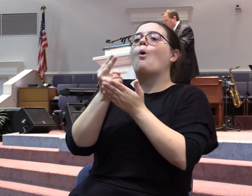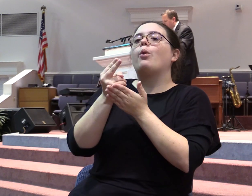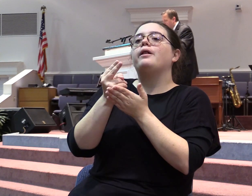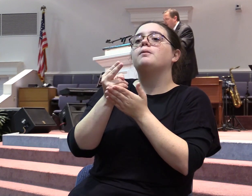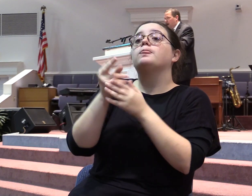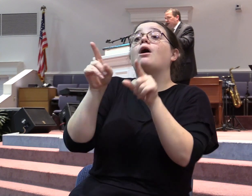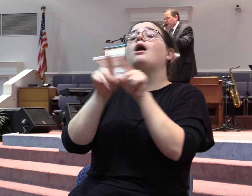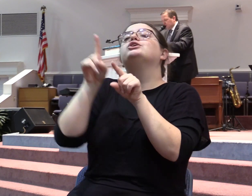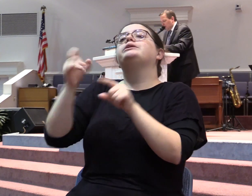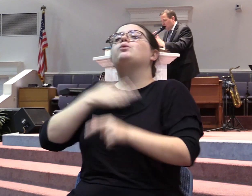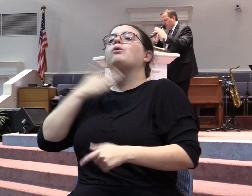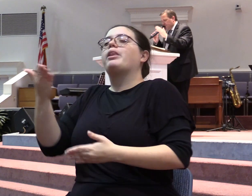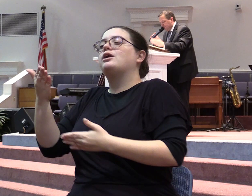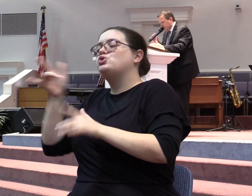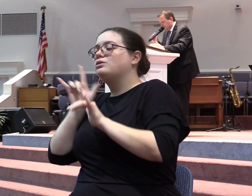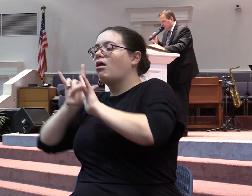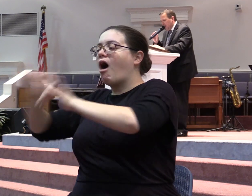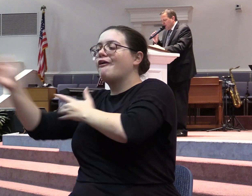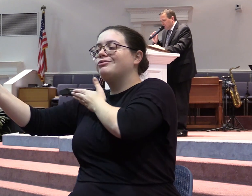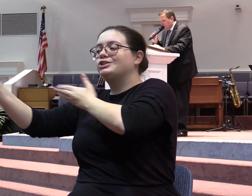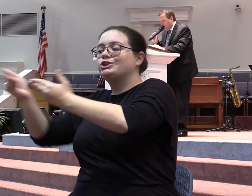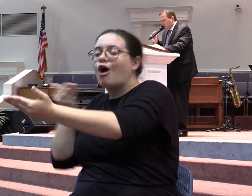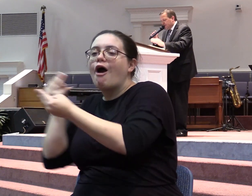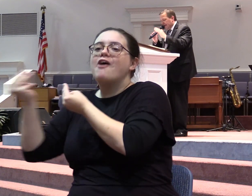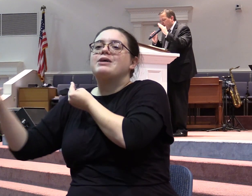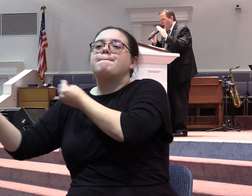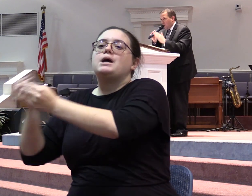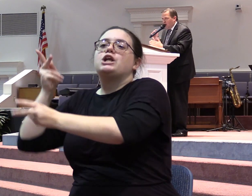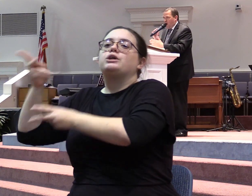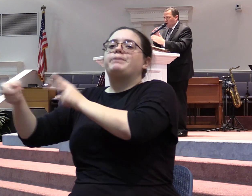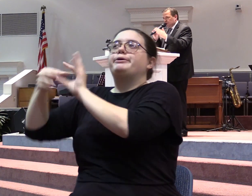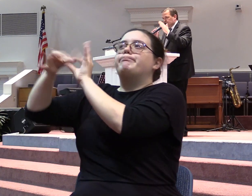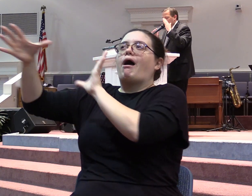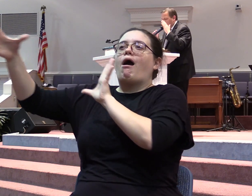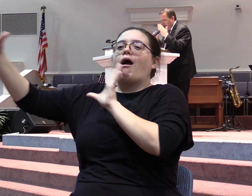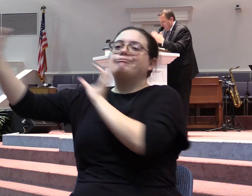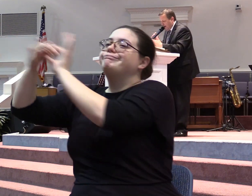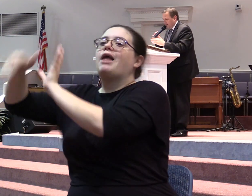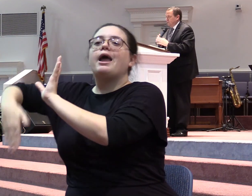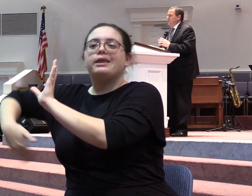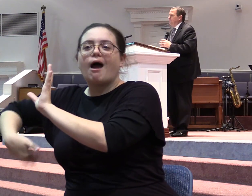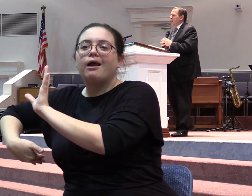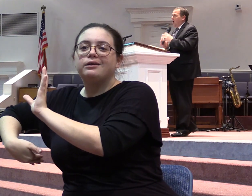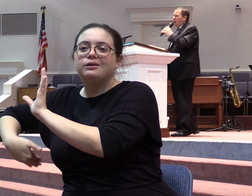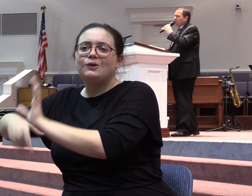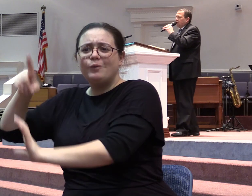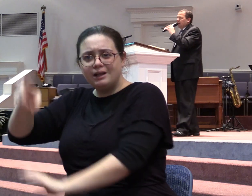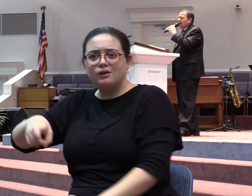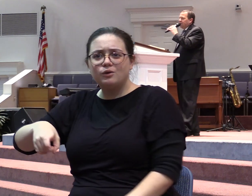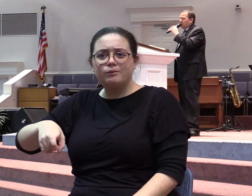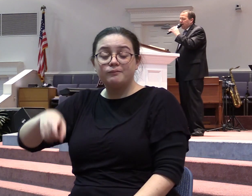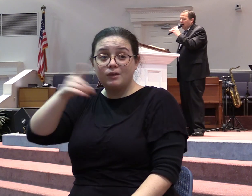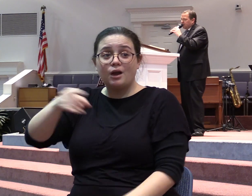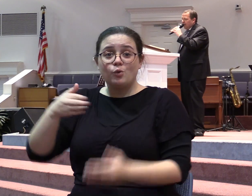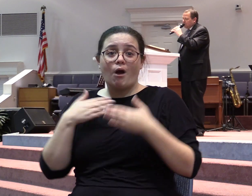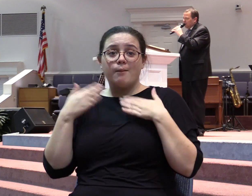to love and to serve and minister to those that are lost among us. Aren't you glad